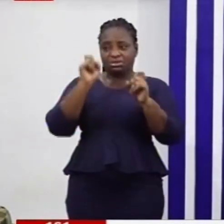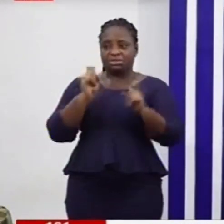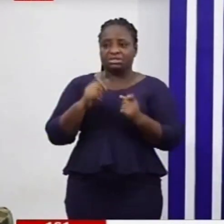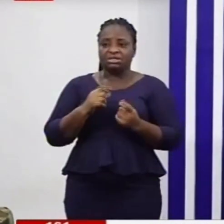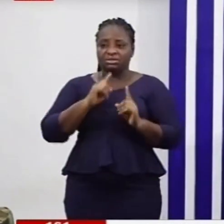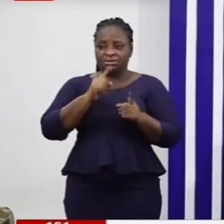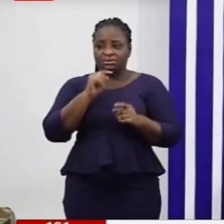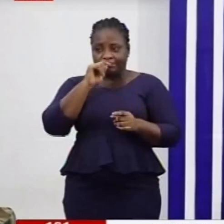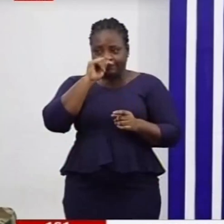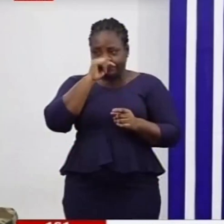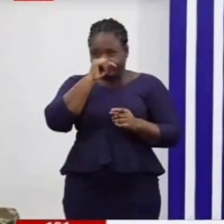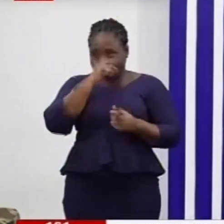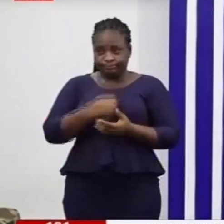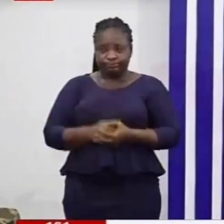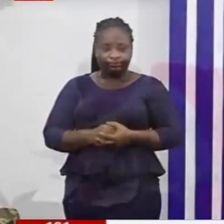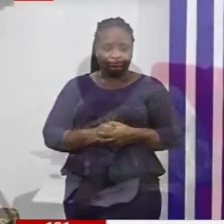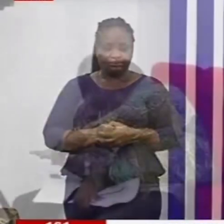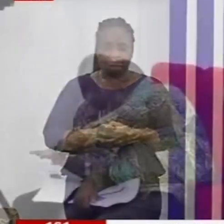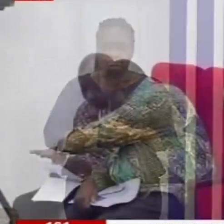much.